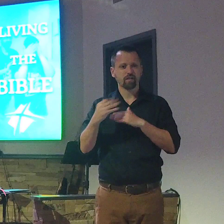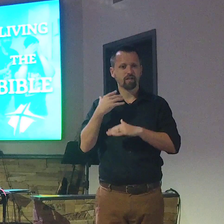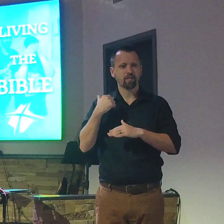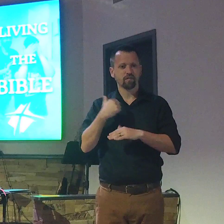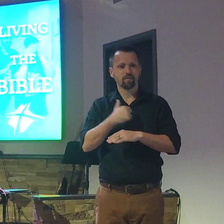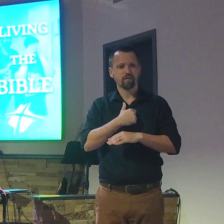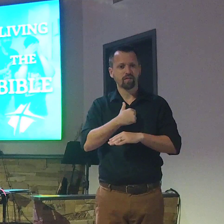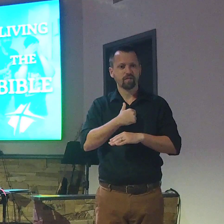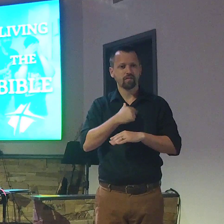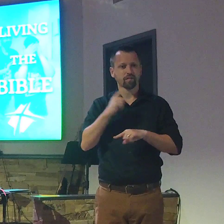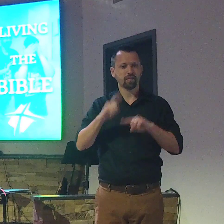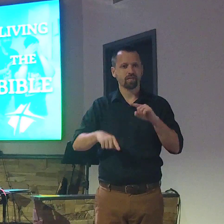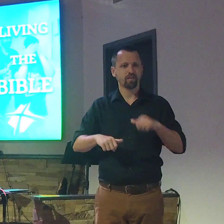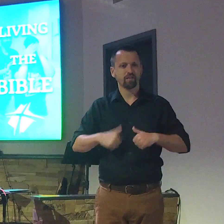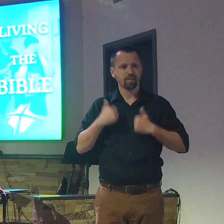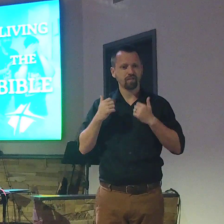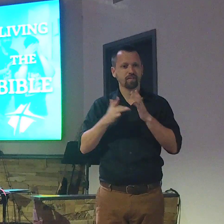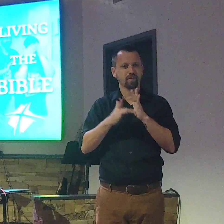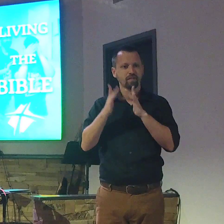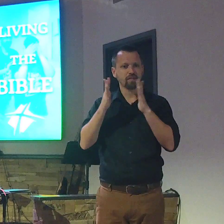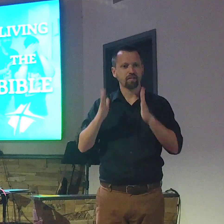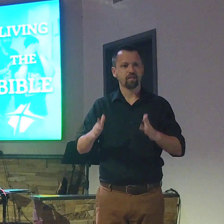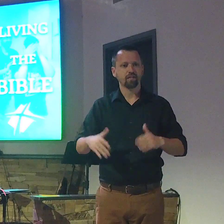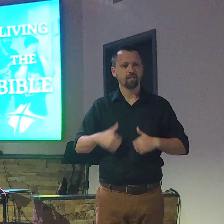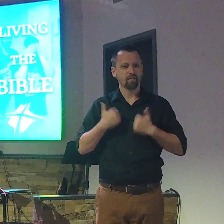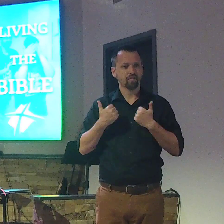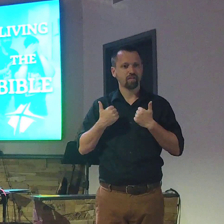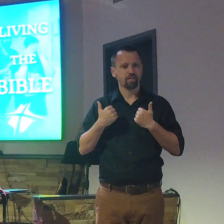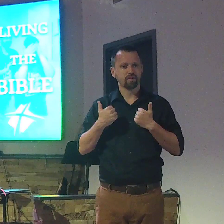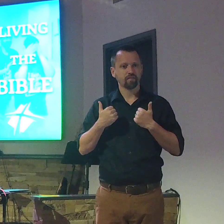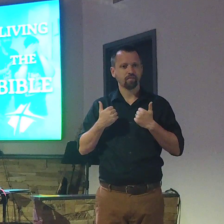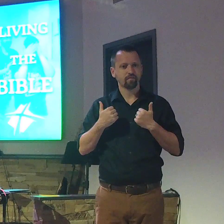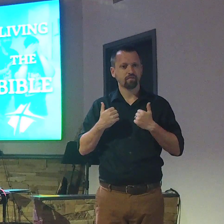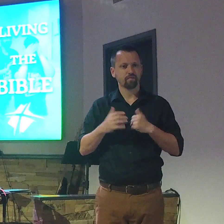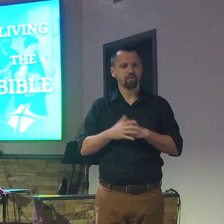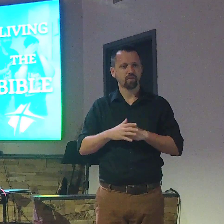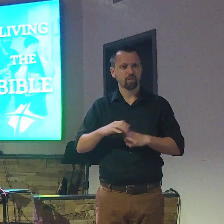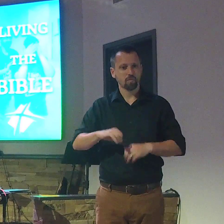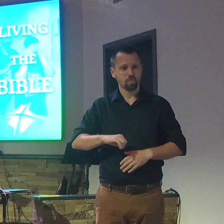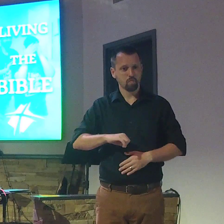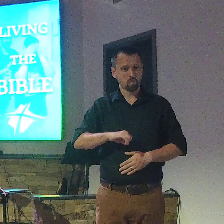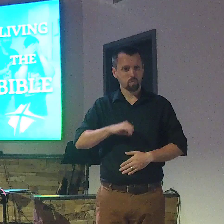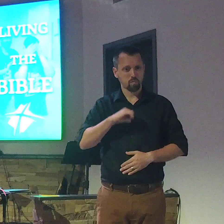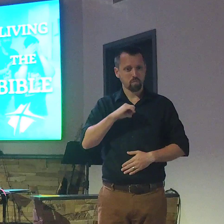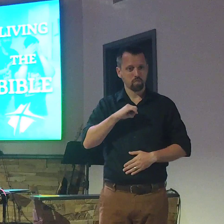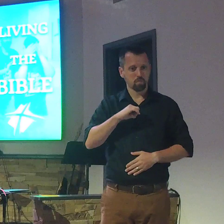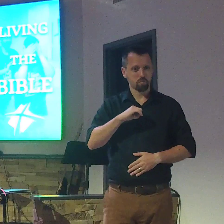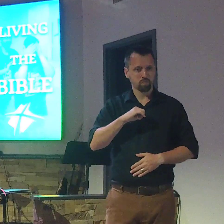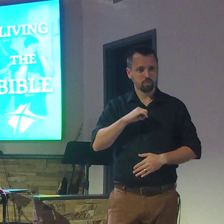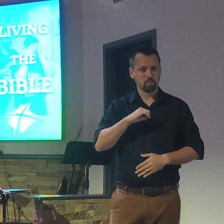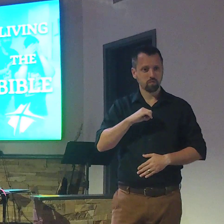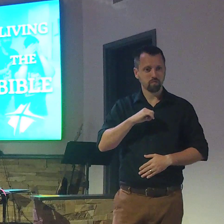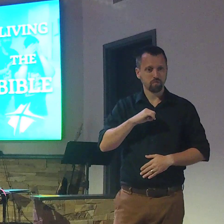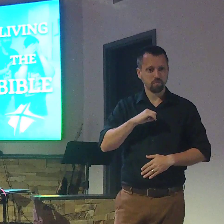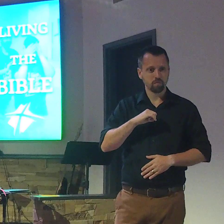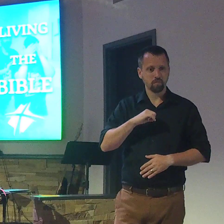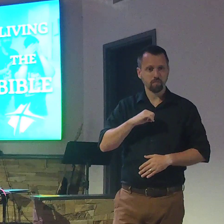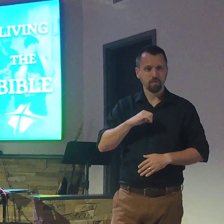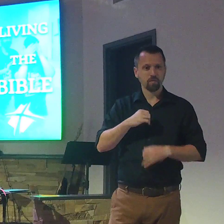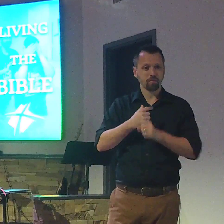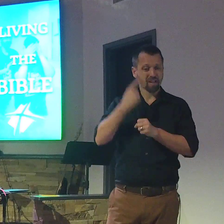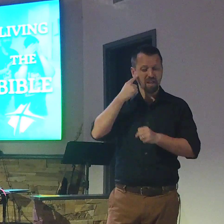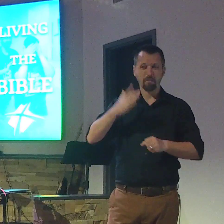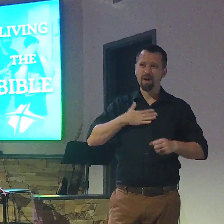and maintain unity with those closest to us. Pride will cause me to live if my ways are right.